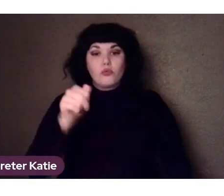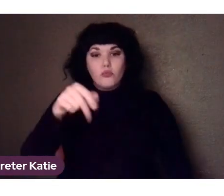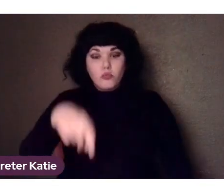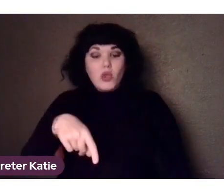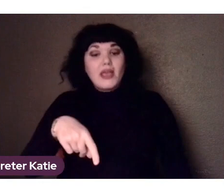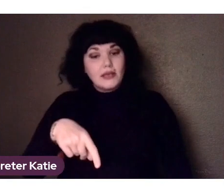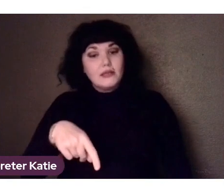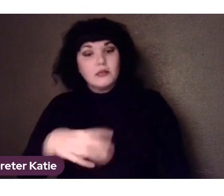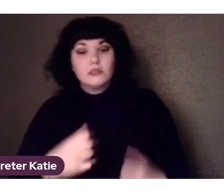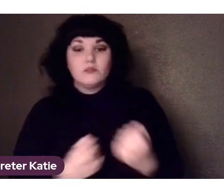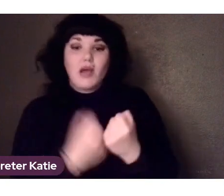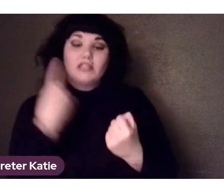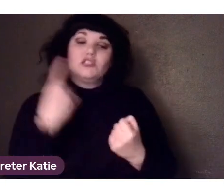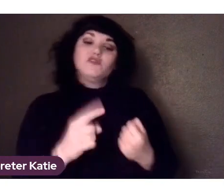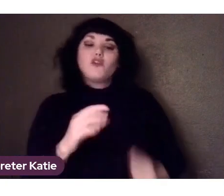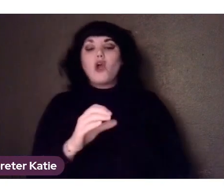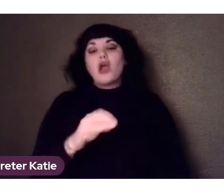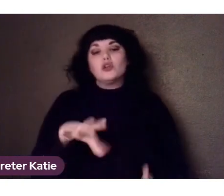next April.